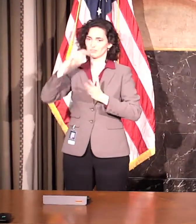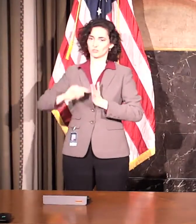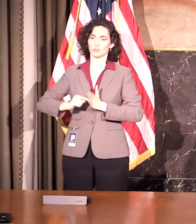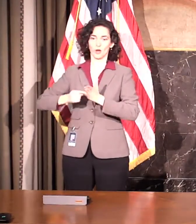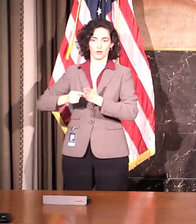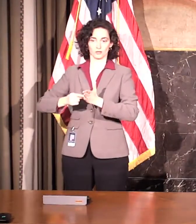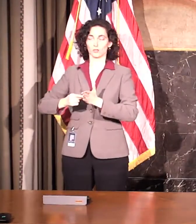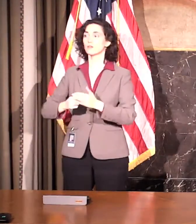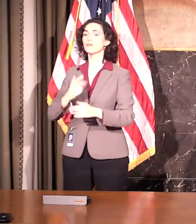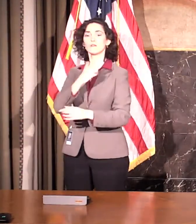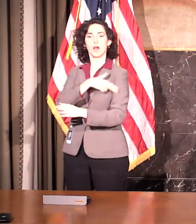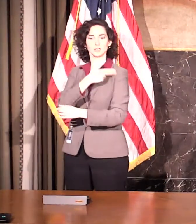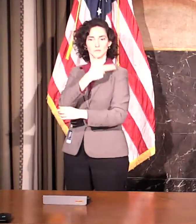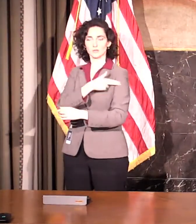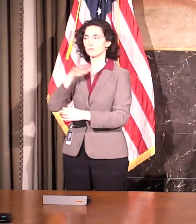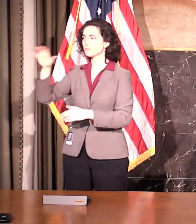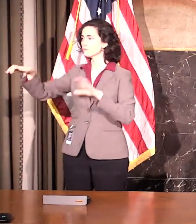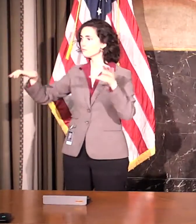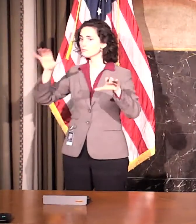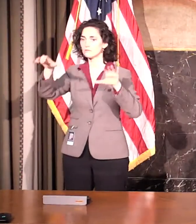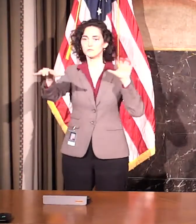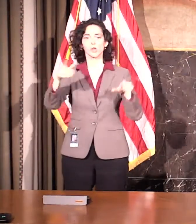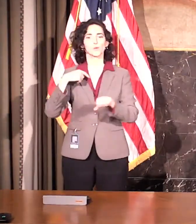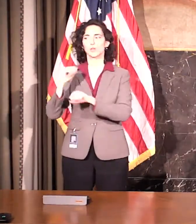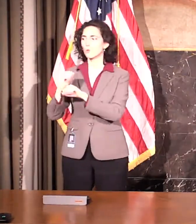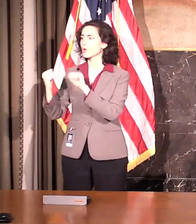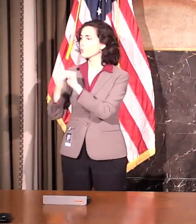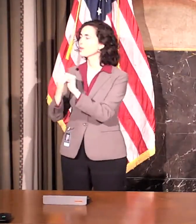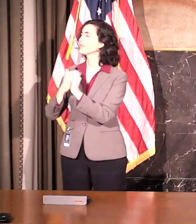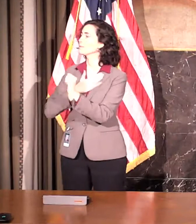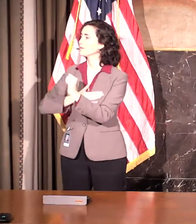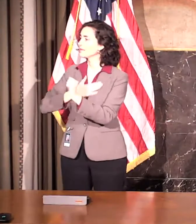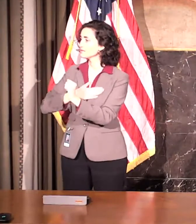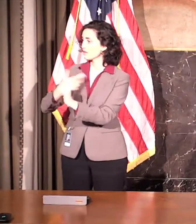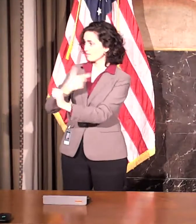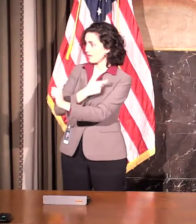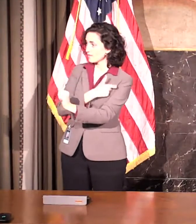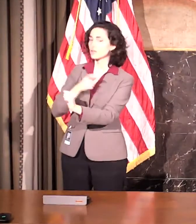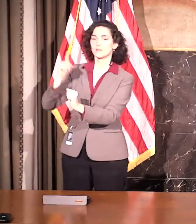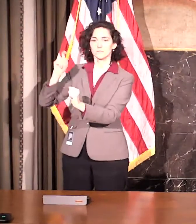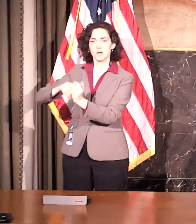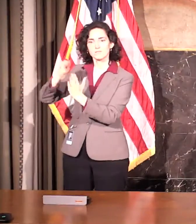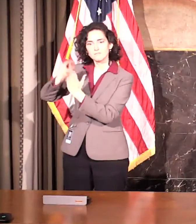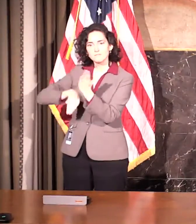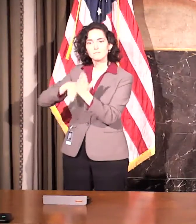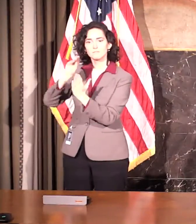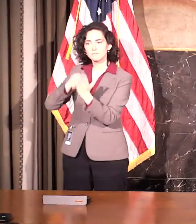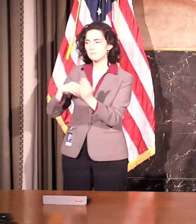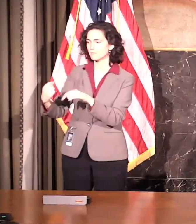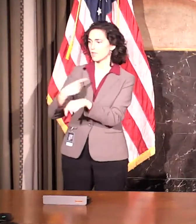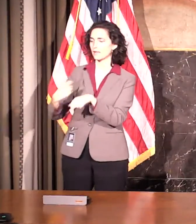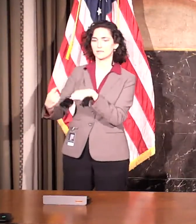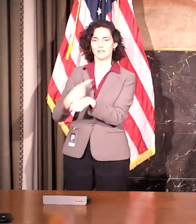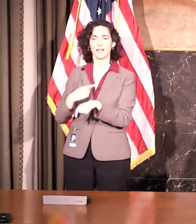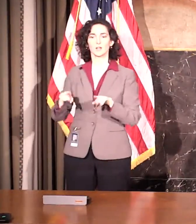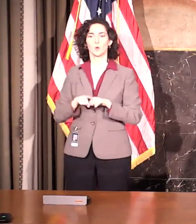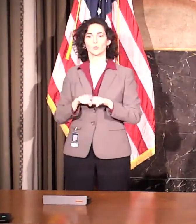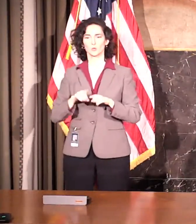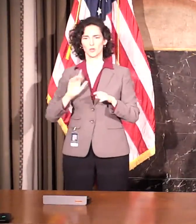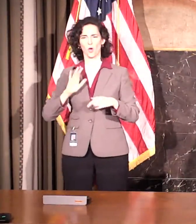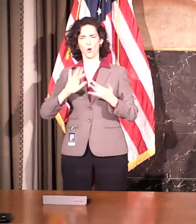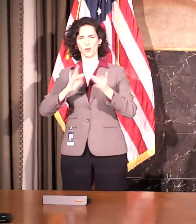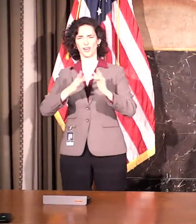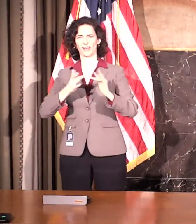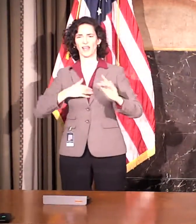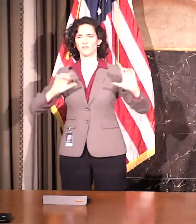their vaccine data into the system and include it on our COVID dashboard. And that does take some time. You know, for